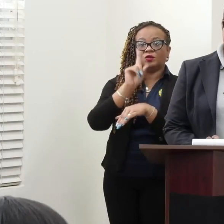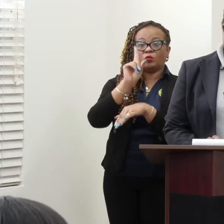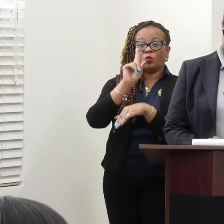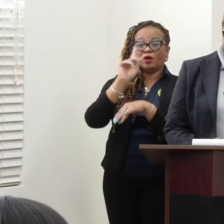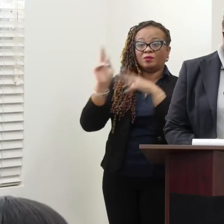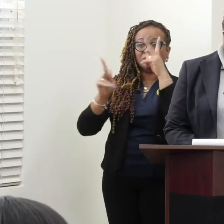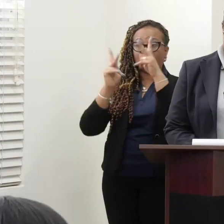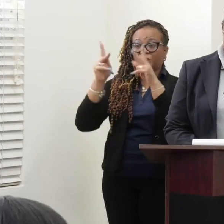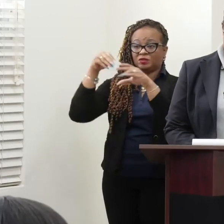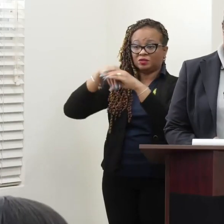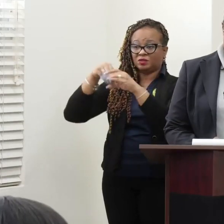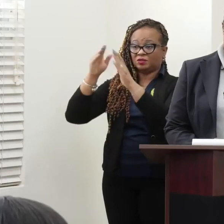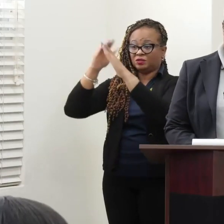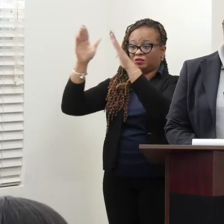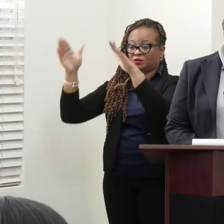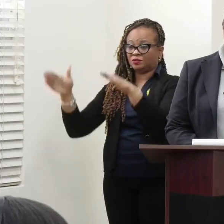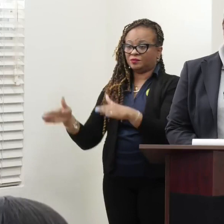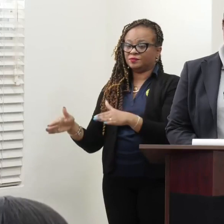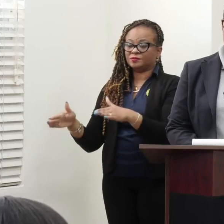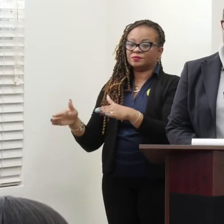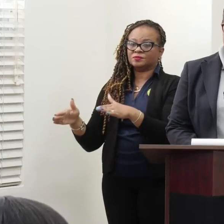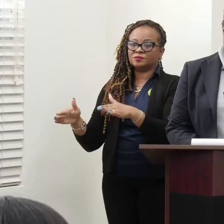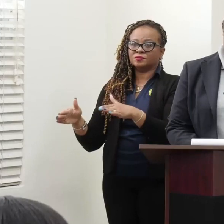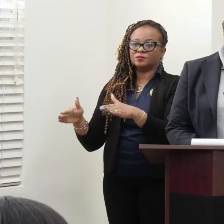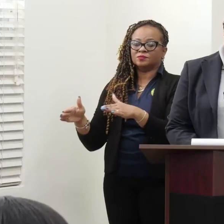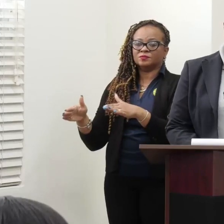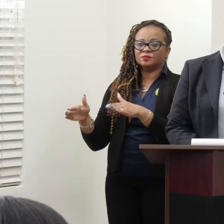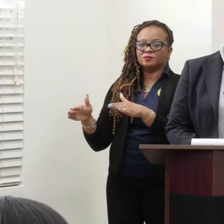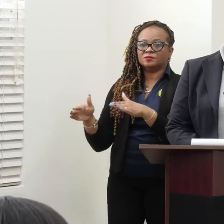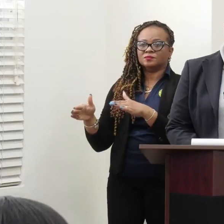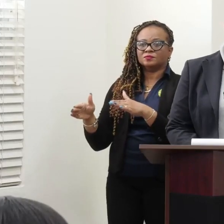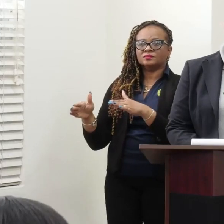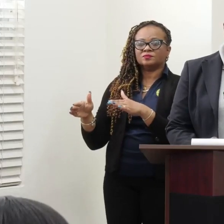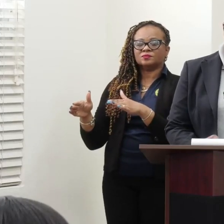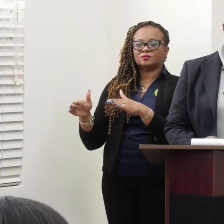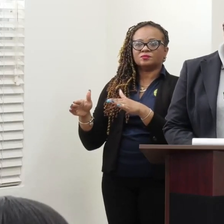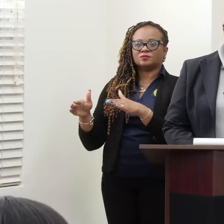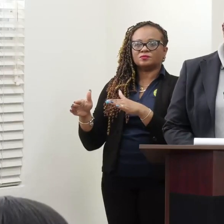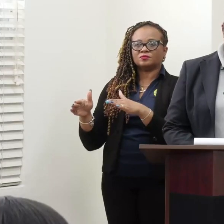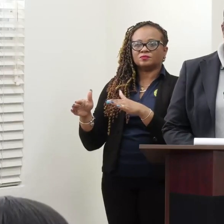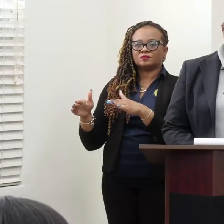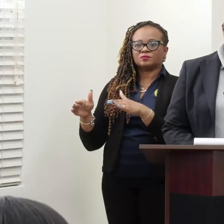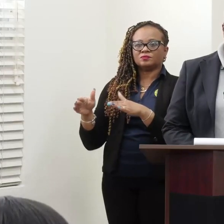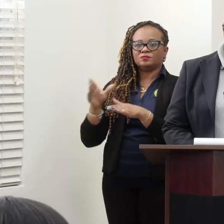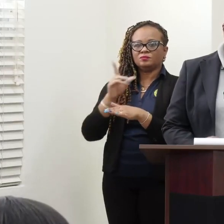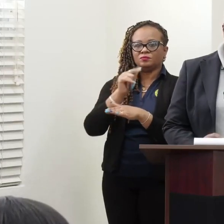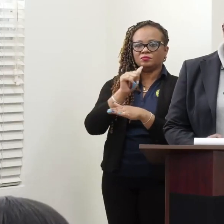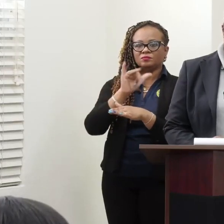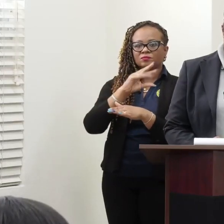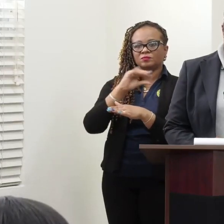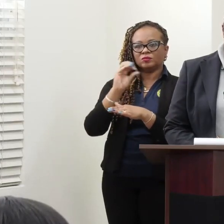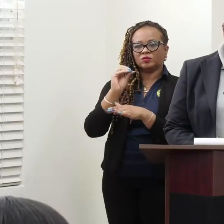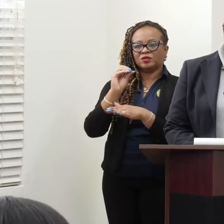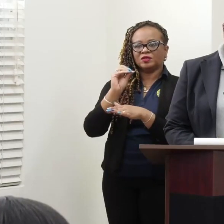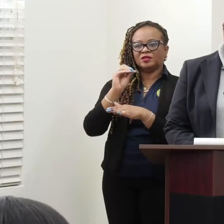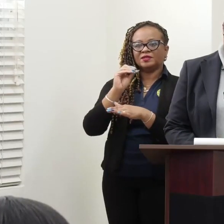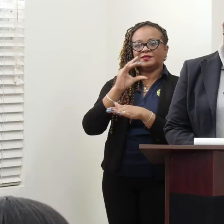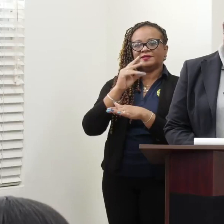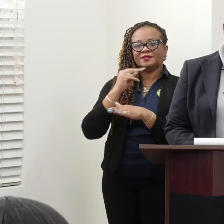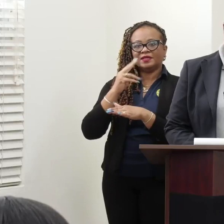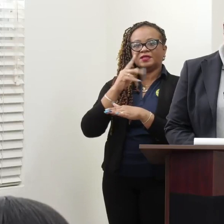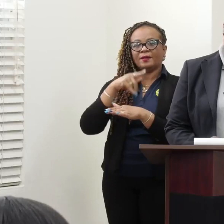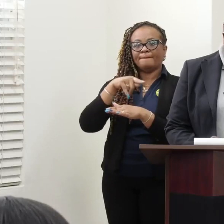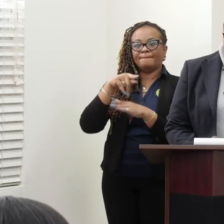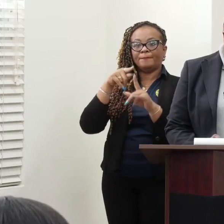person. Church of God of Prophecy il y a une person. Abaco, Sandy Point